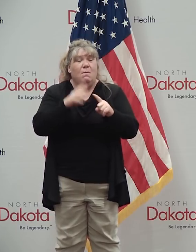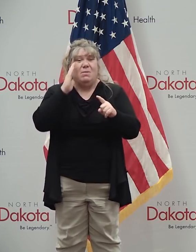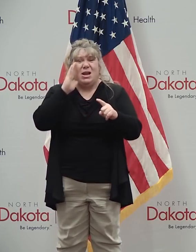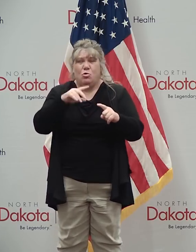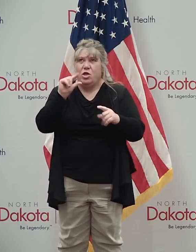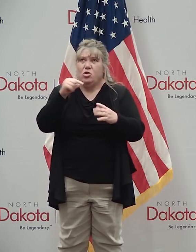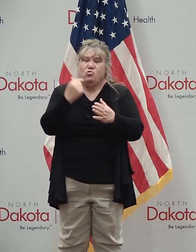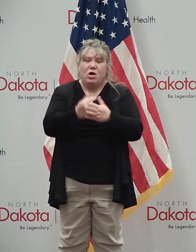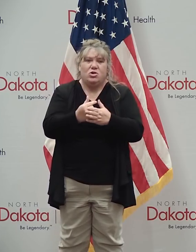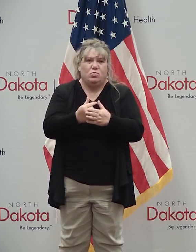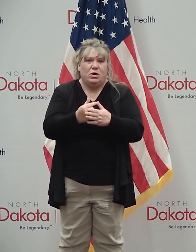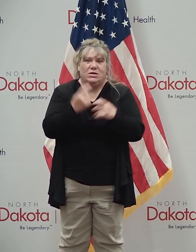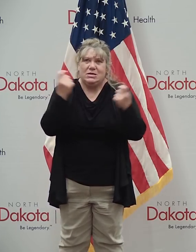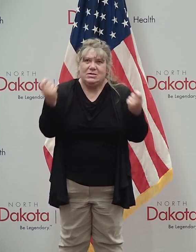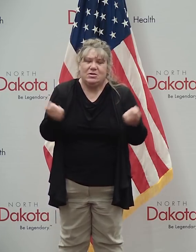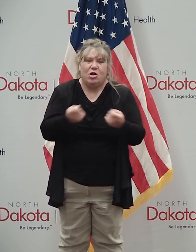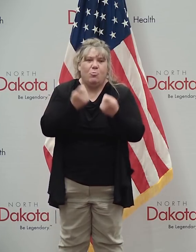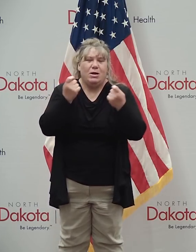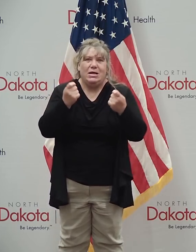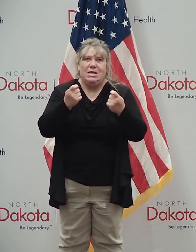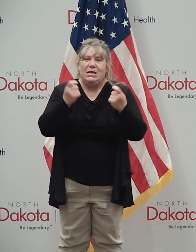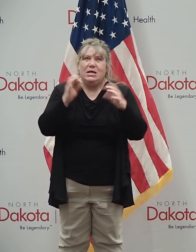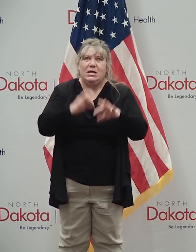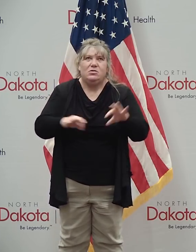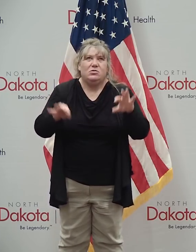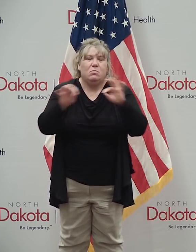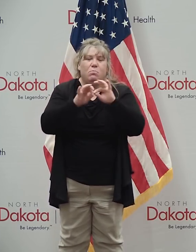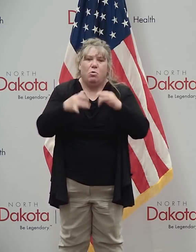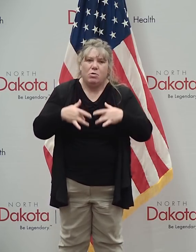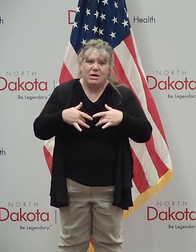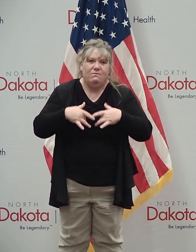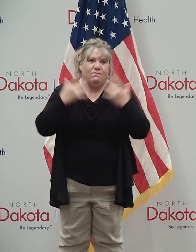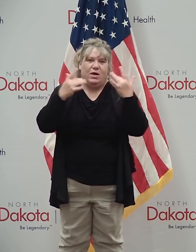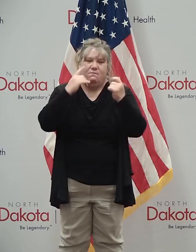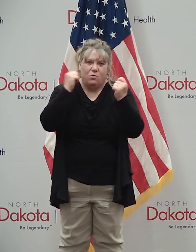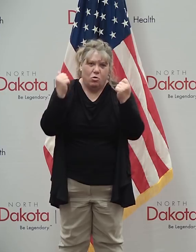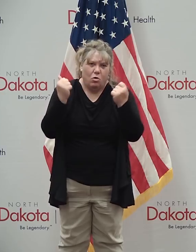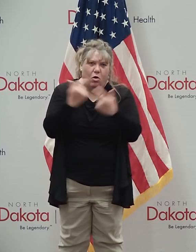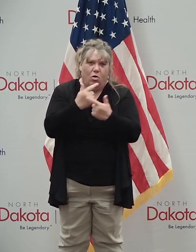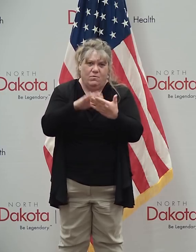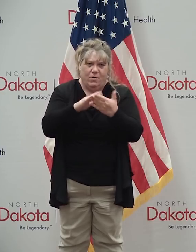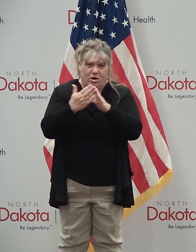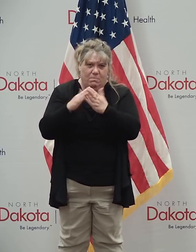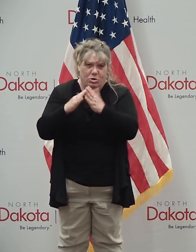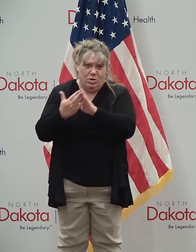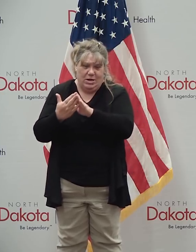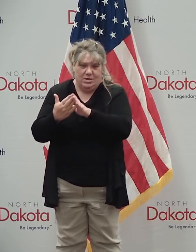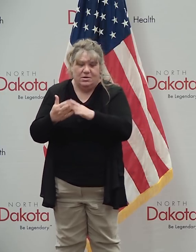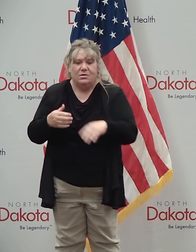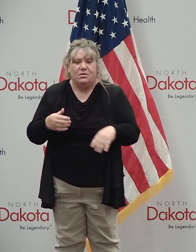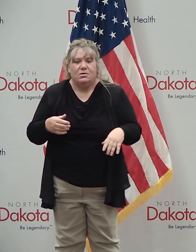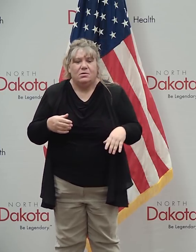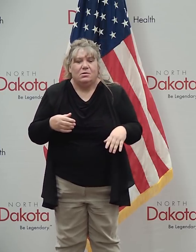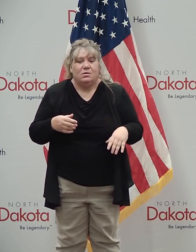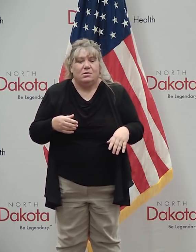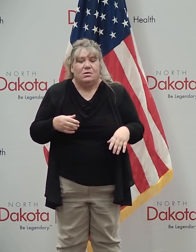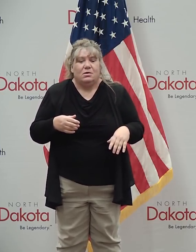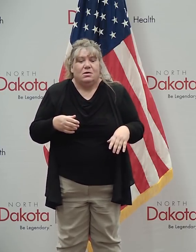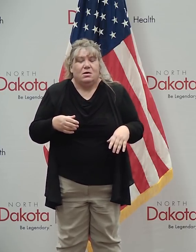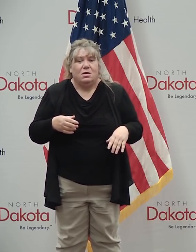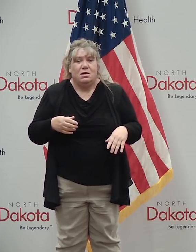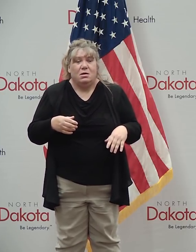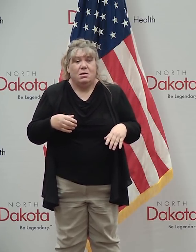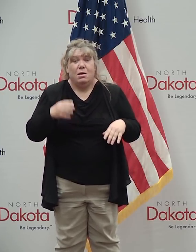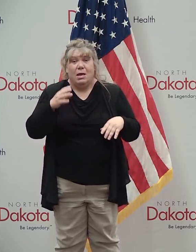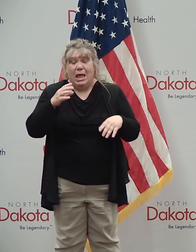a very big and important occasion for each of our communities. The elected responsibility